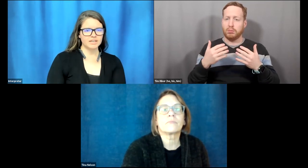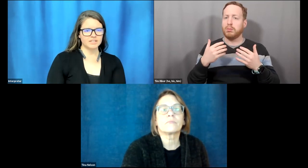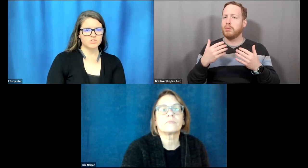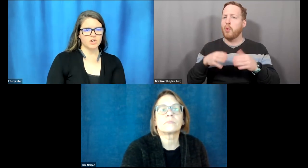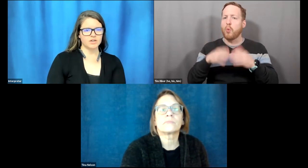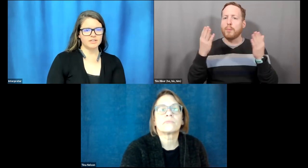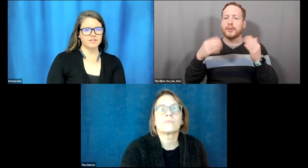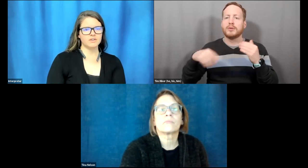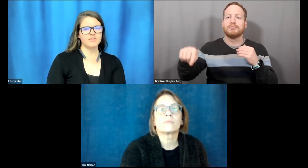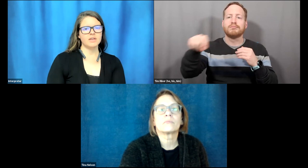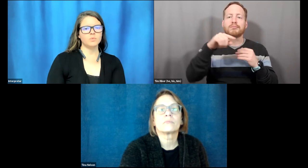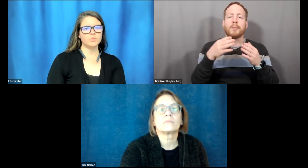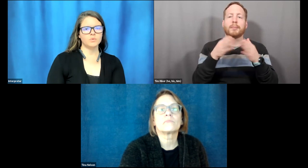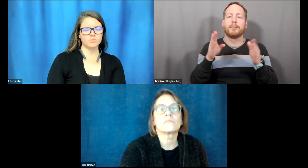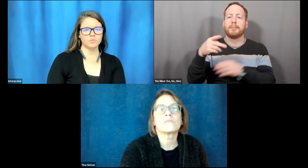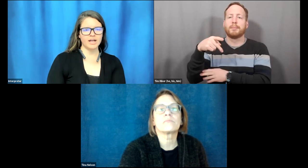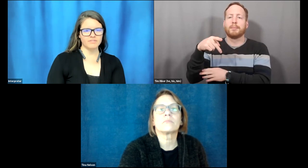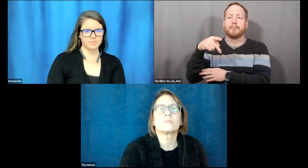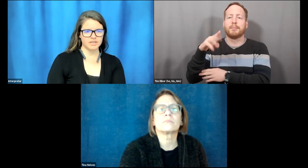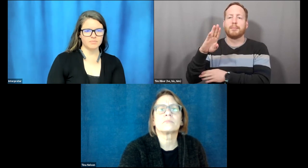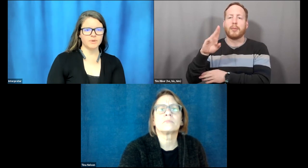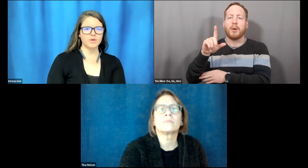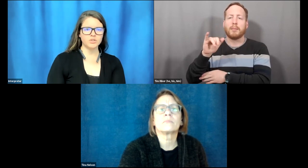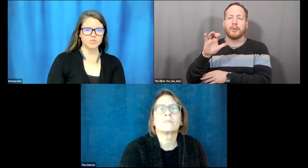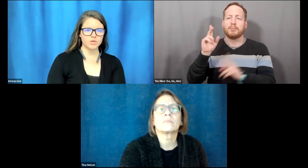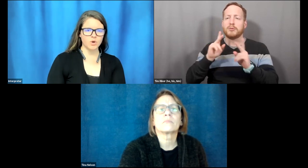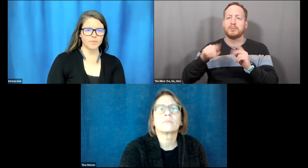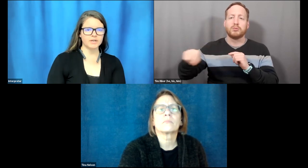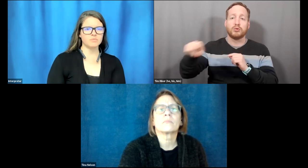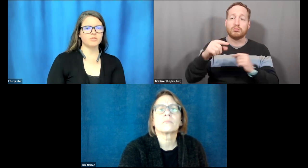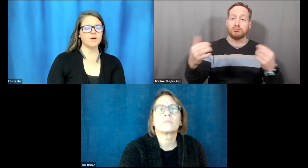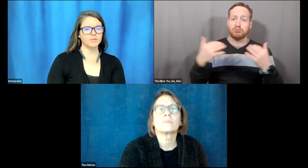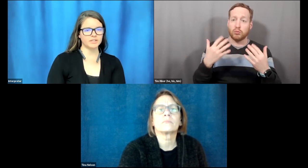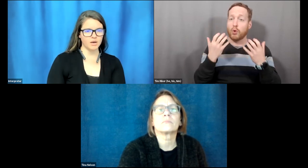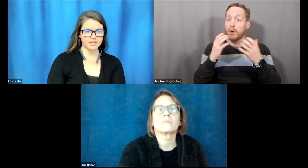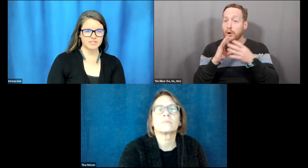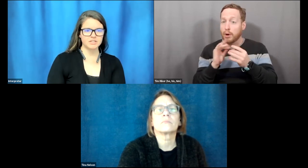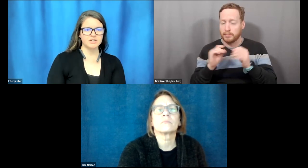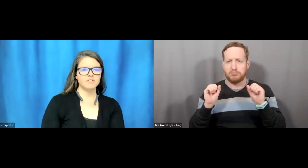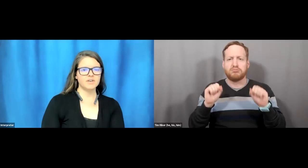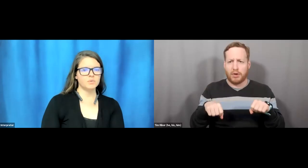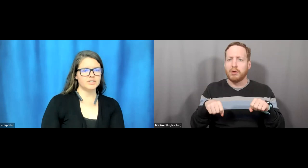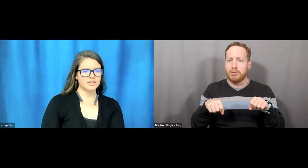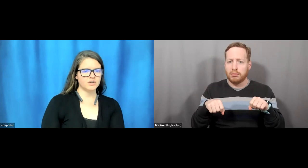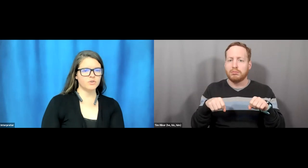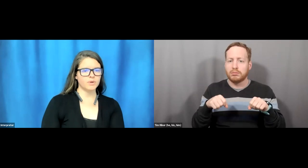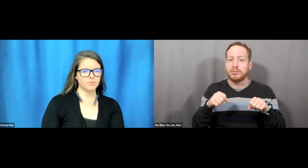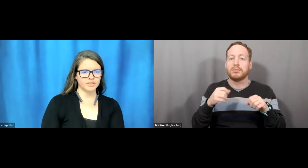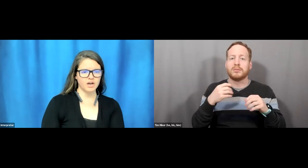gets started, then we will have the meeting, but we also want to open it up for public comment. If anyone is here for public